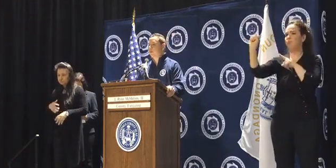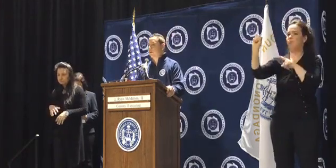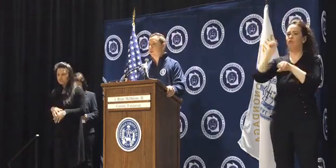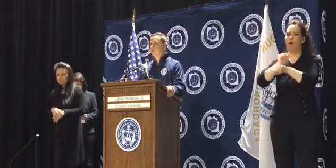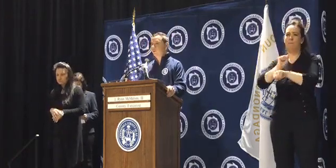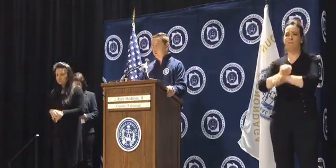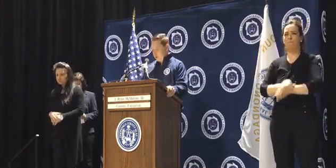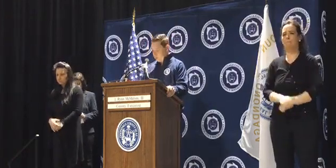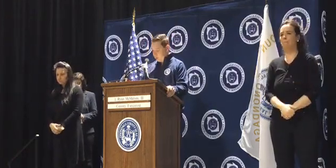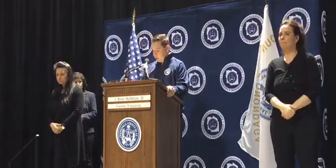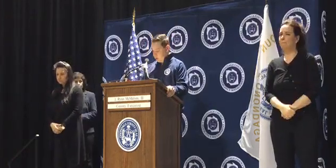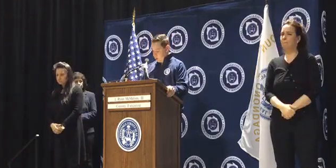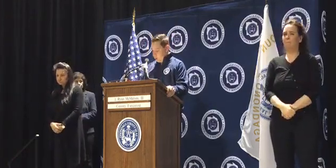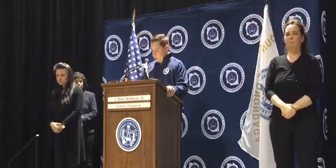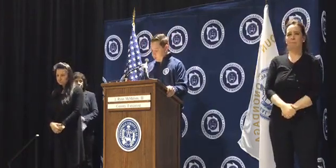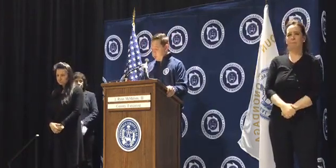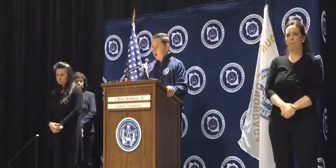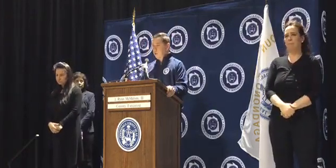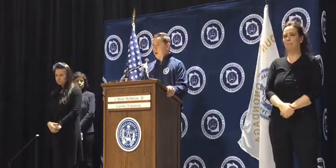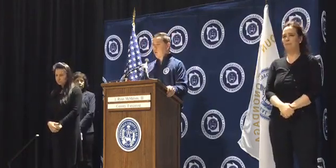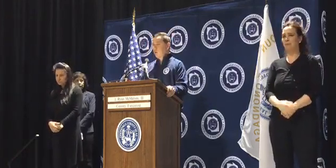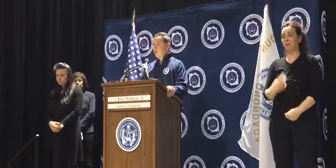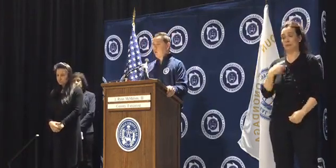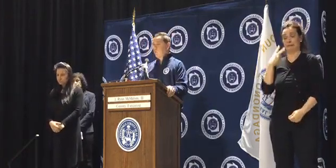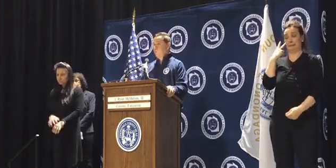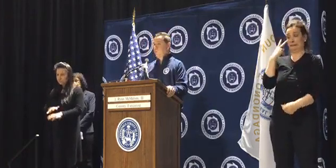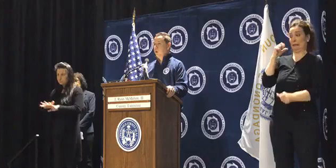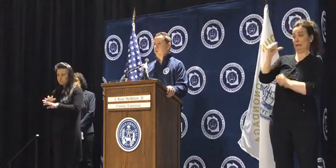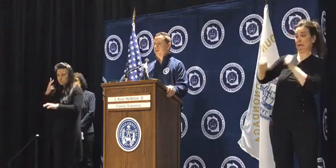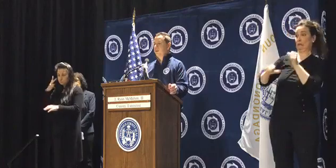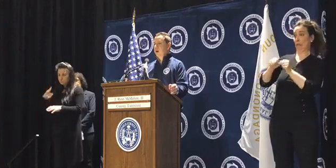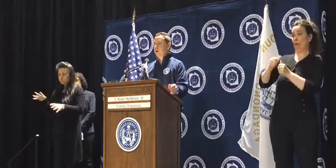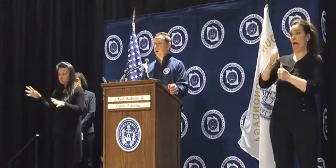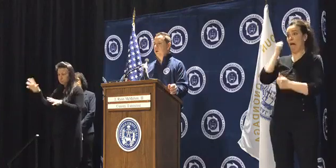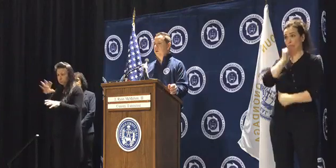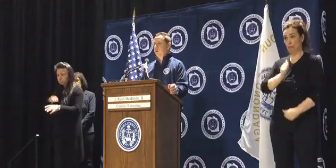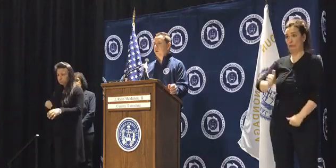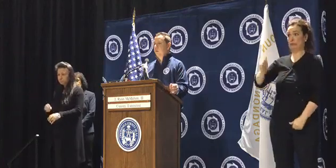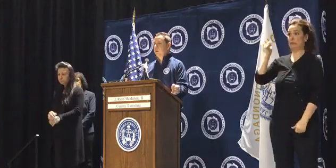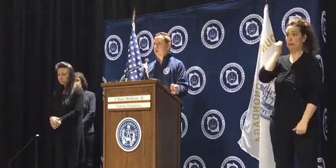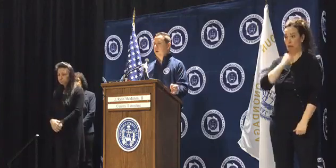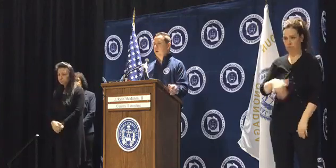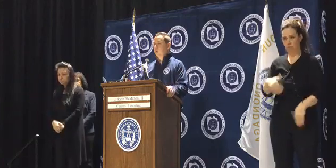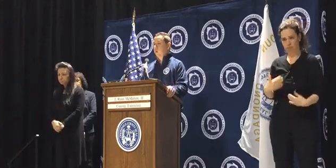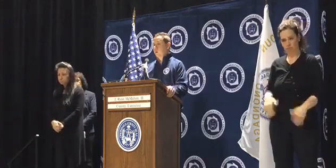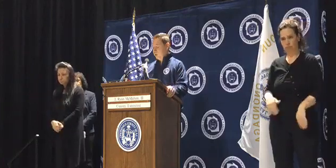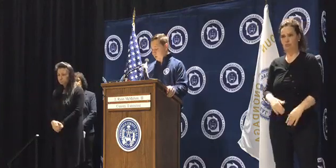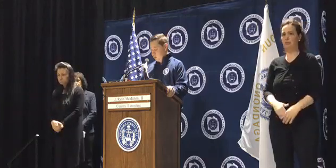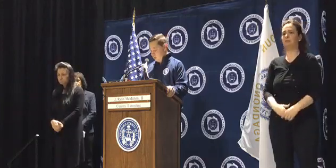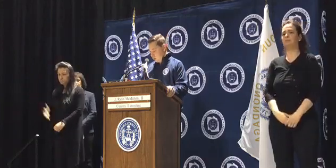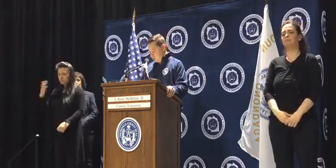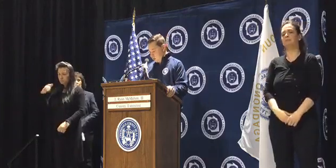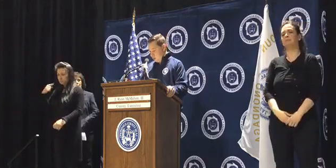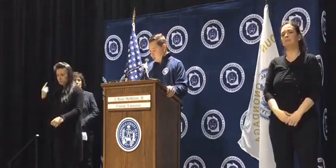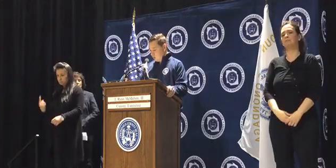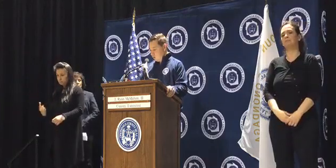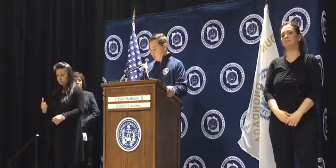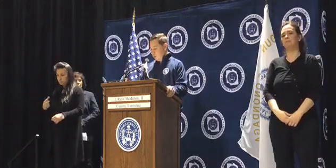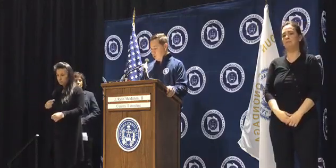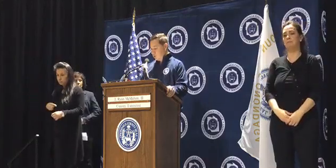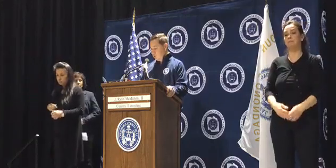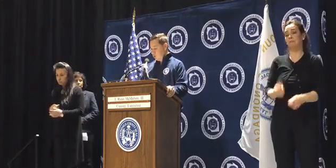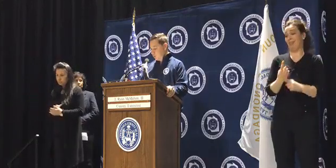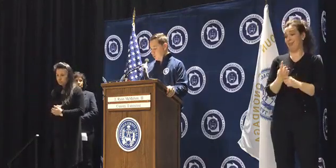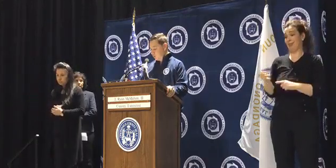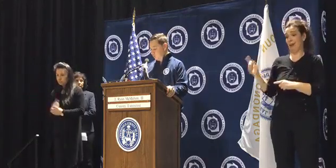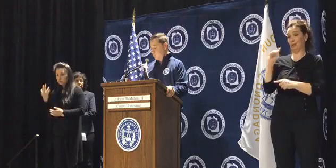seeing a lot of each other over the last week. Let's talk about where we started a week ago and where we are today. We shut